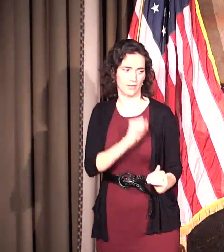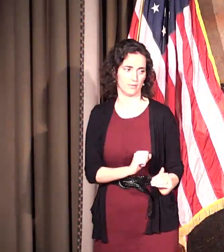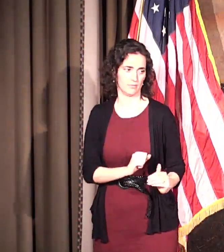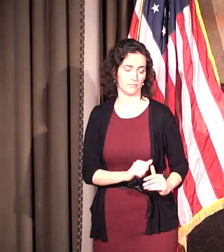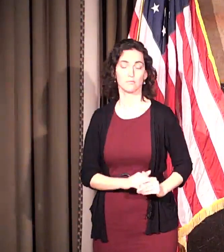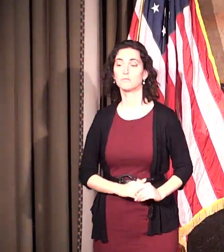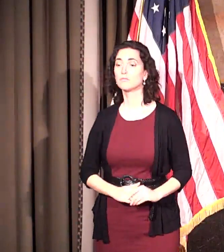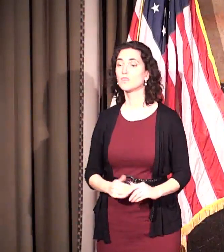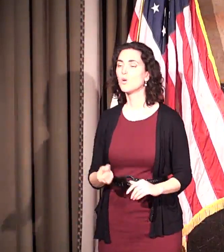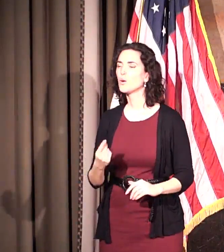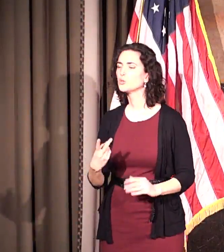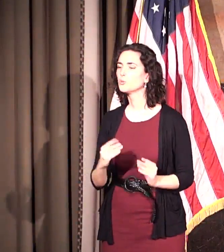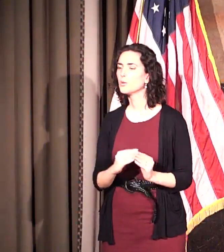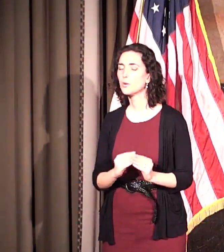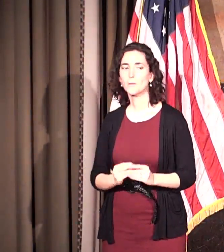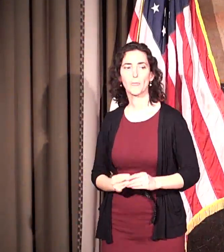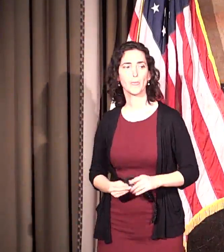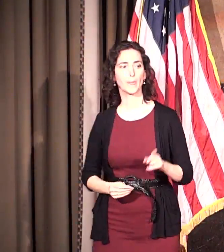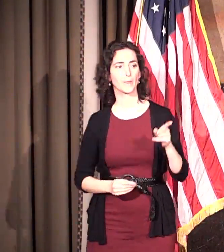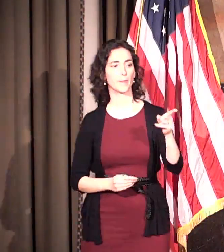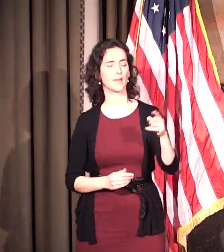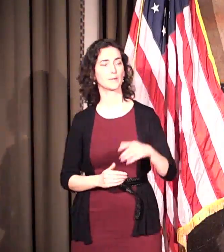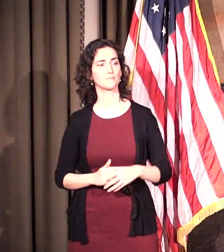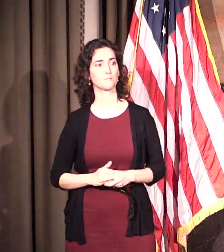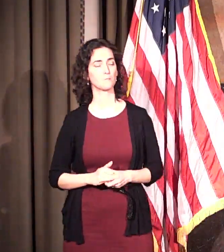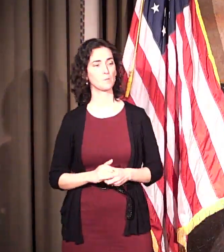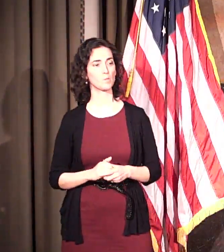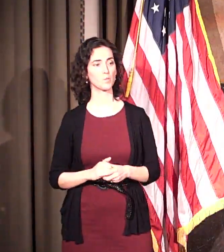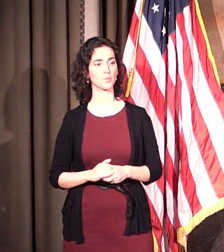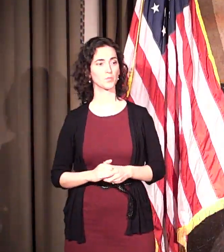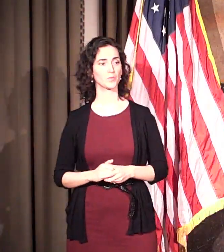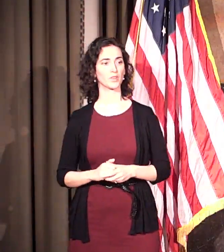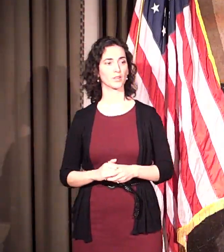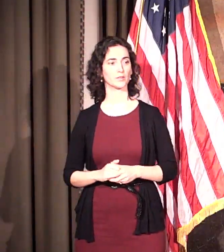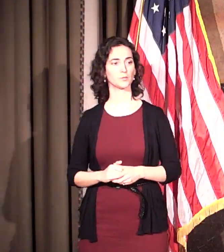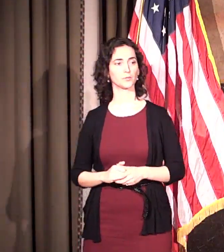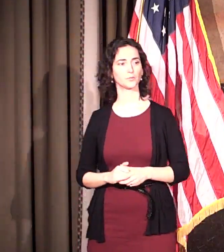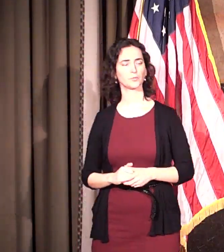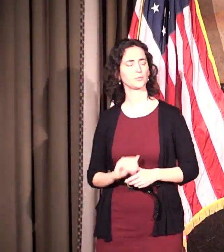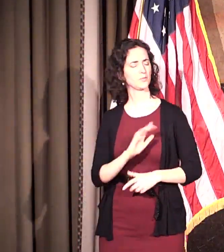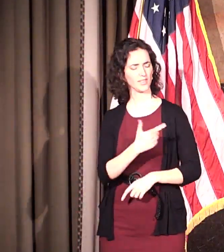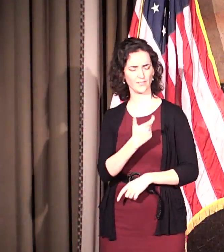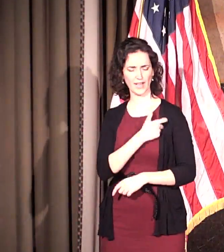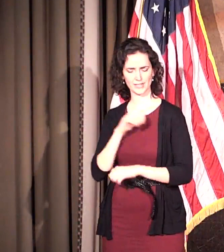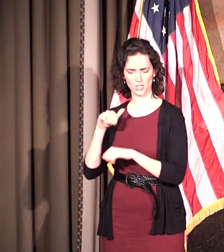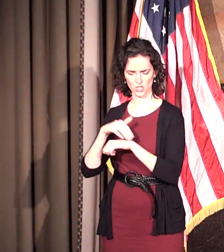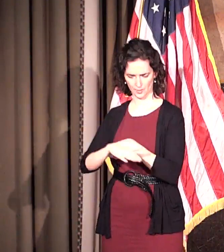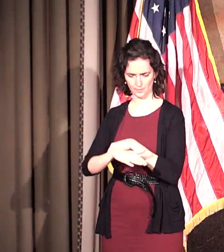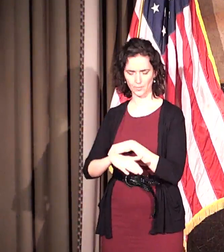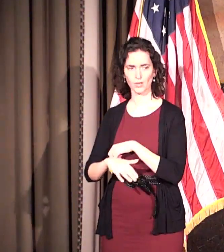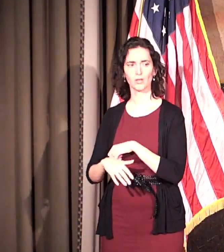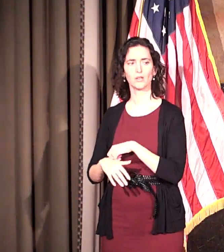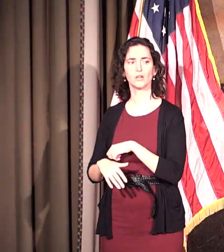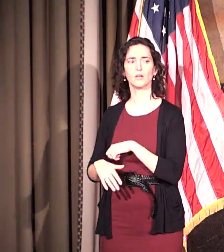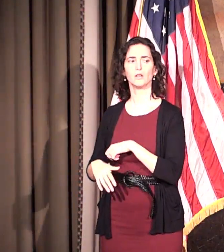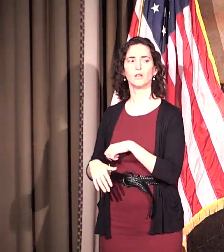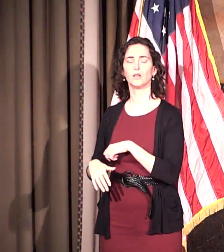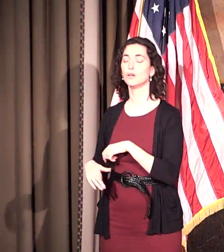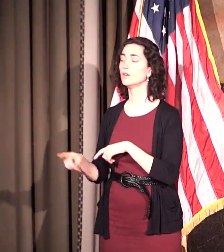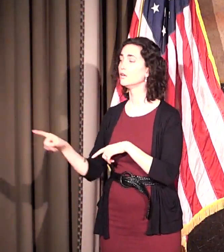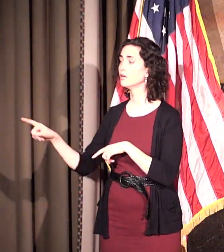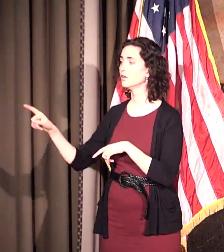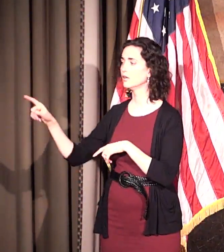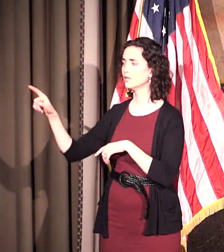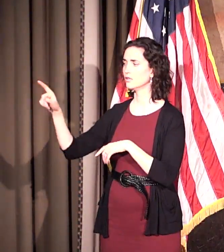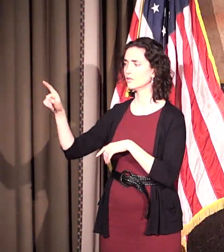Couple more? Yes, sir. Real quick, shifting from vaccines, some other the big news that we're following. Your stance kind of on that new moratorium on oil and